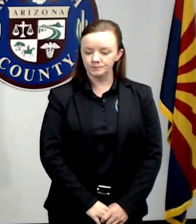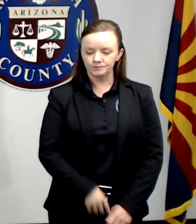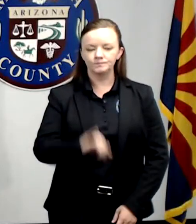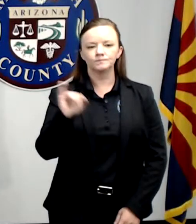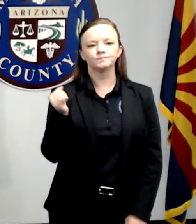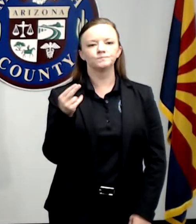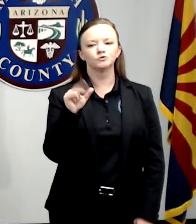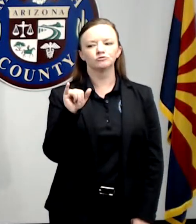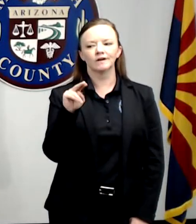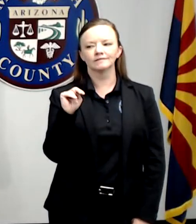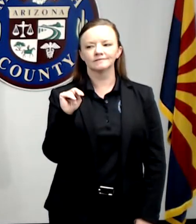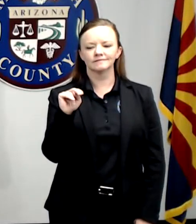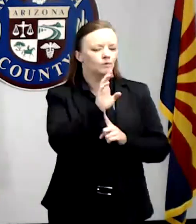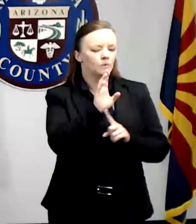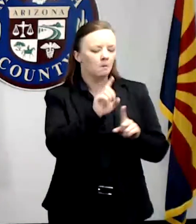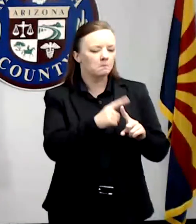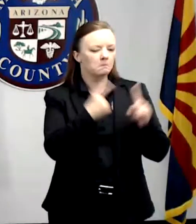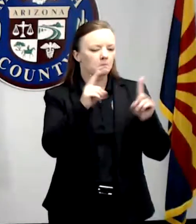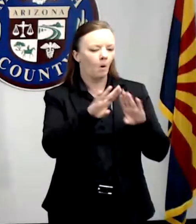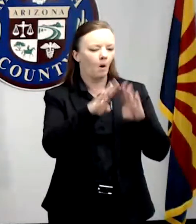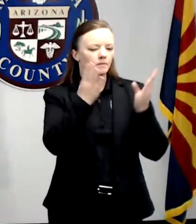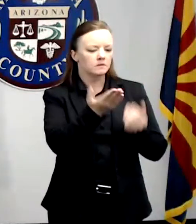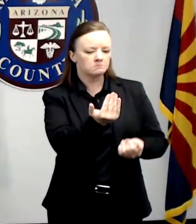Justin Long has a question.